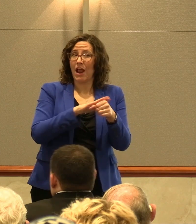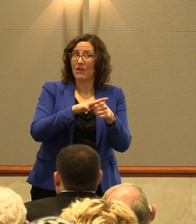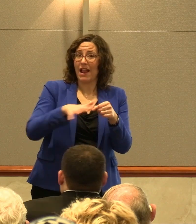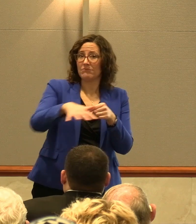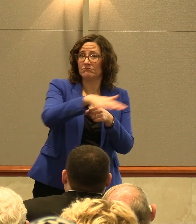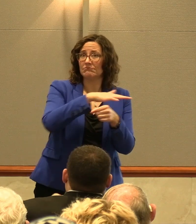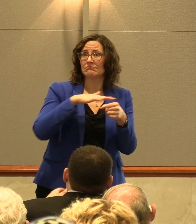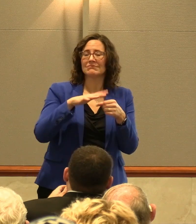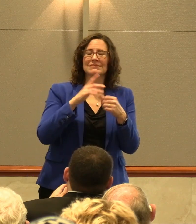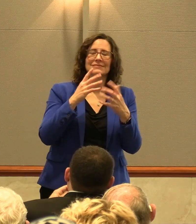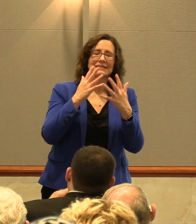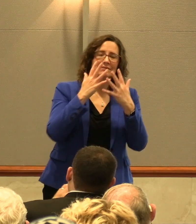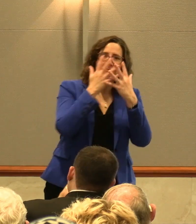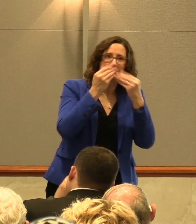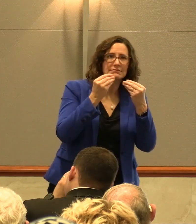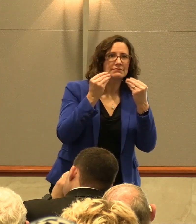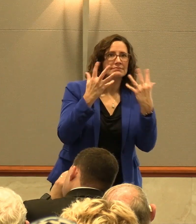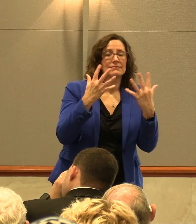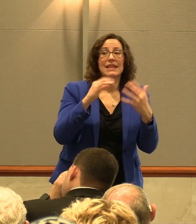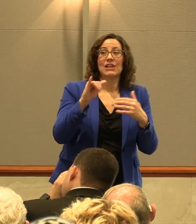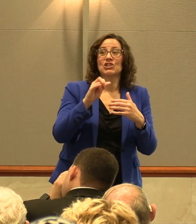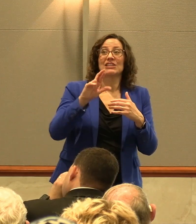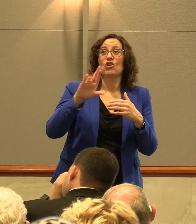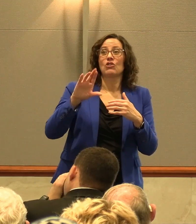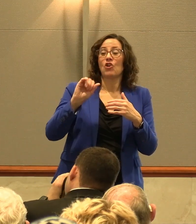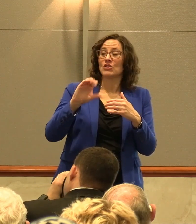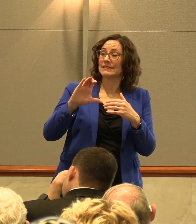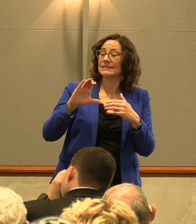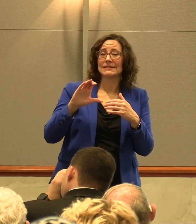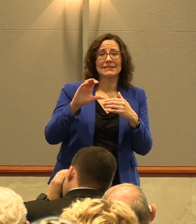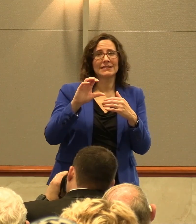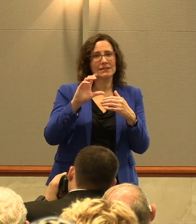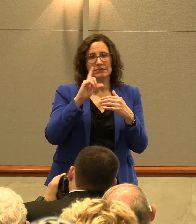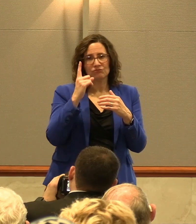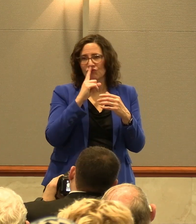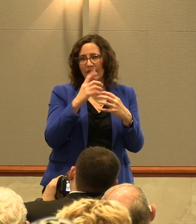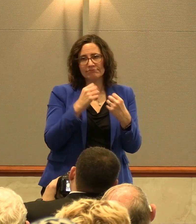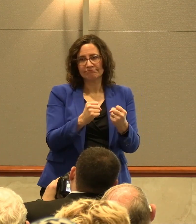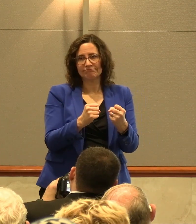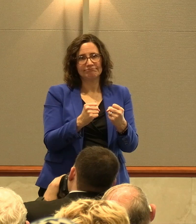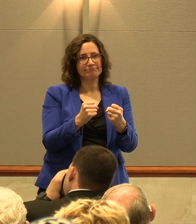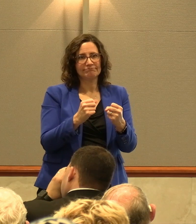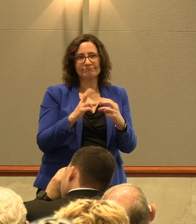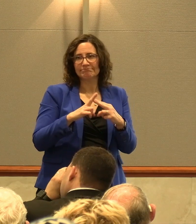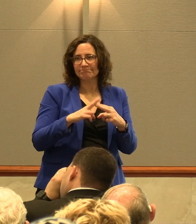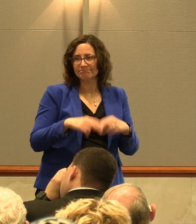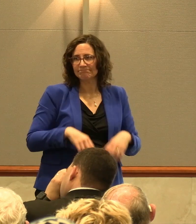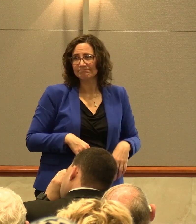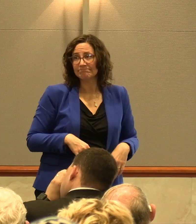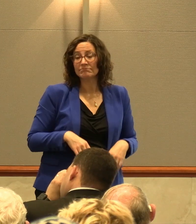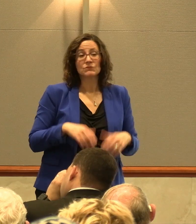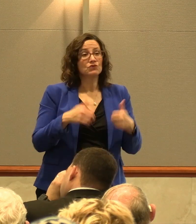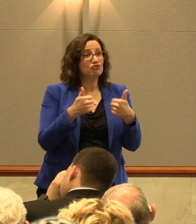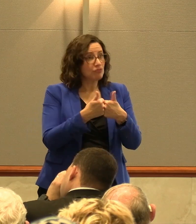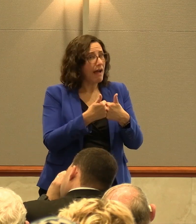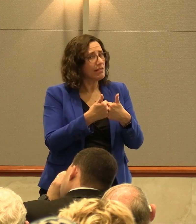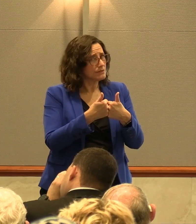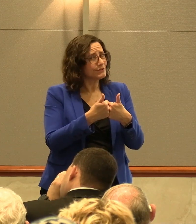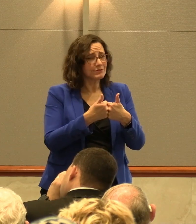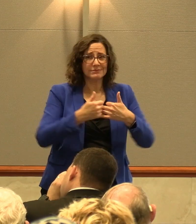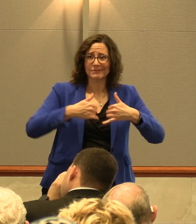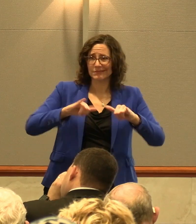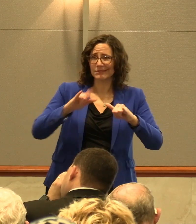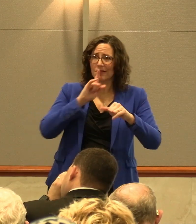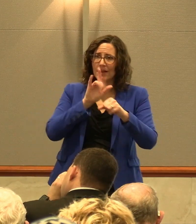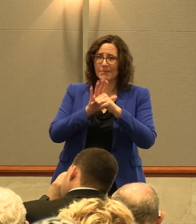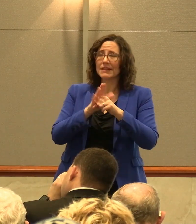vibrant, and the JCRC has never been stronger. Despite the challenges we face, we must remain committed to the